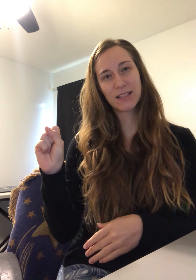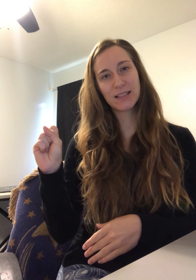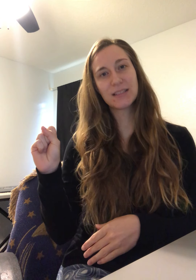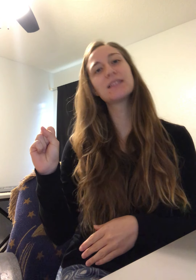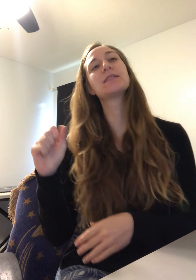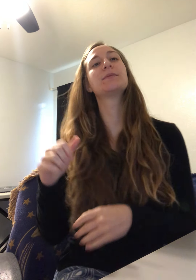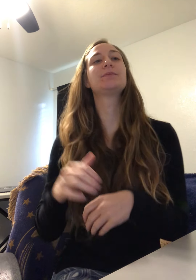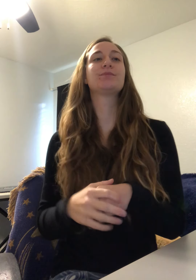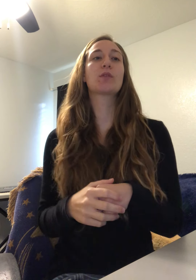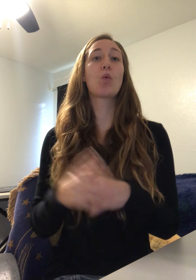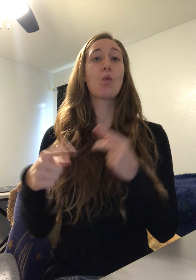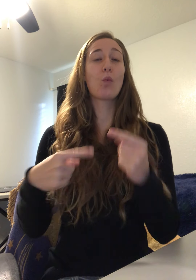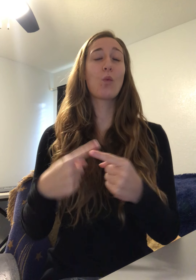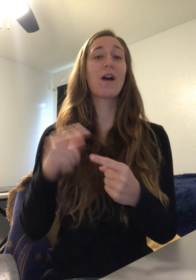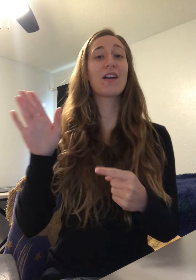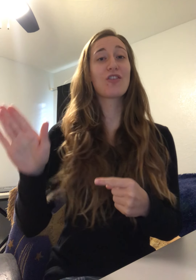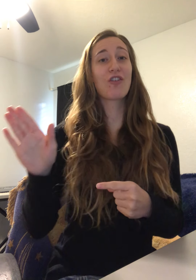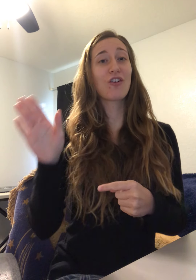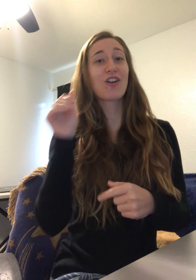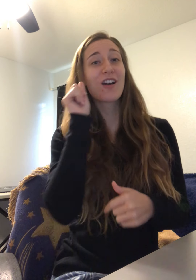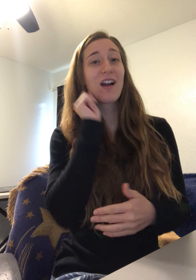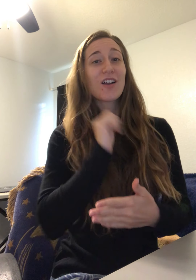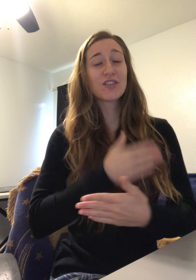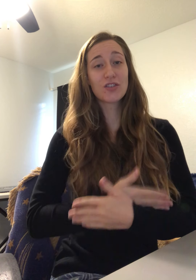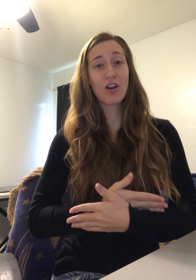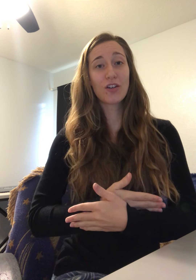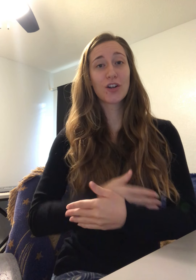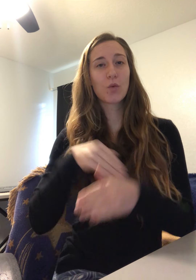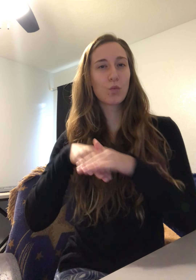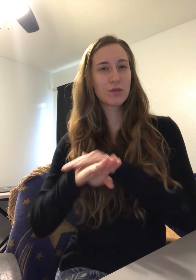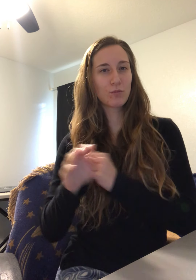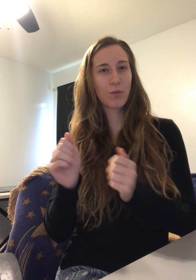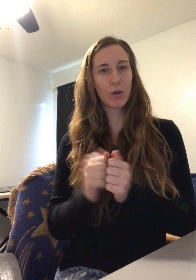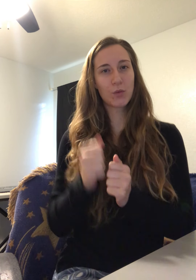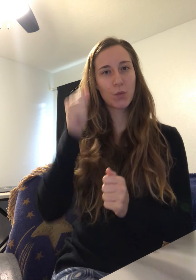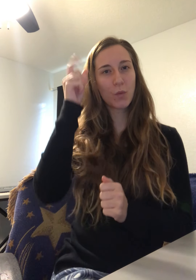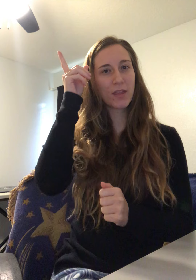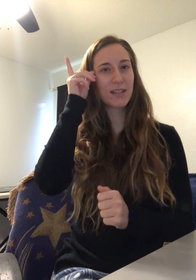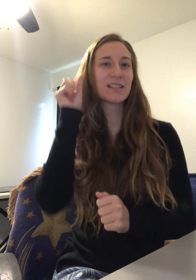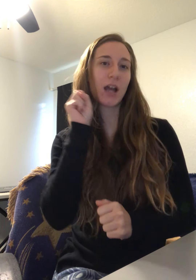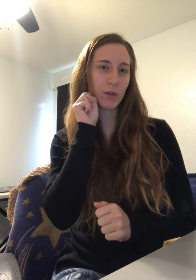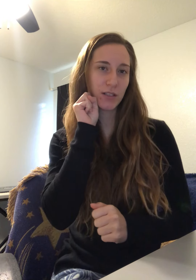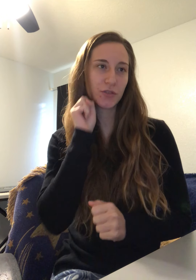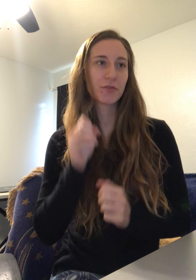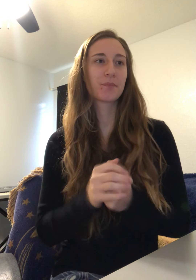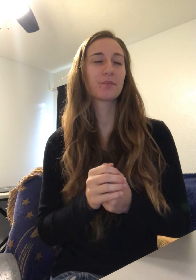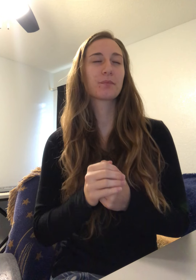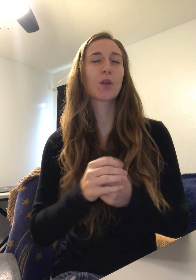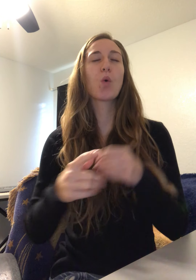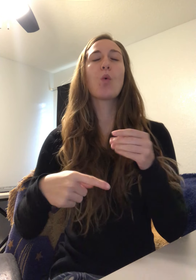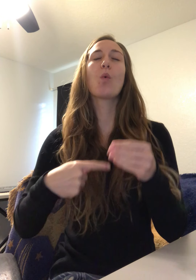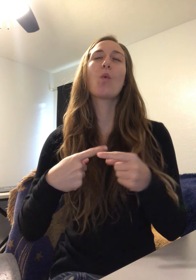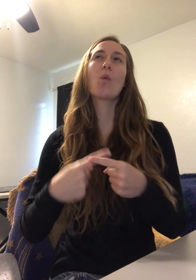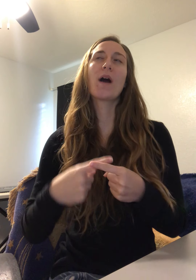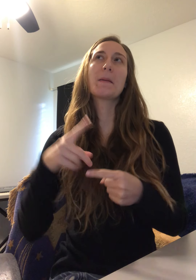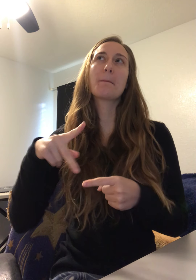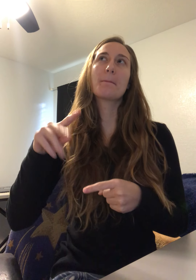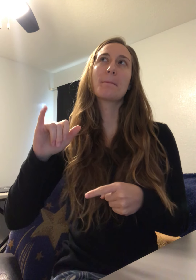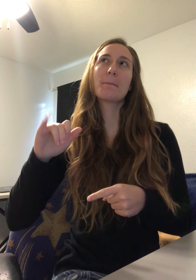born with Down syndrome. I think when Pippa was born, it was like a huge period of like redefining parenthood